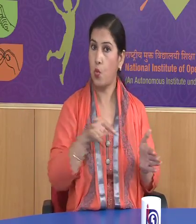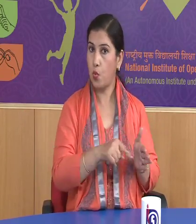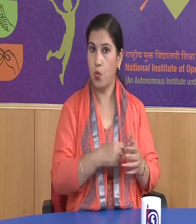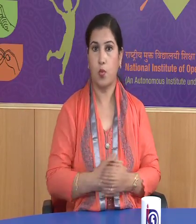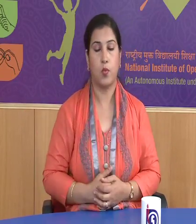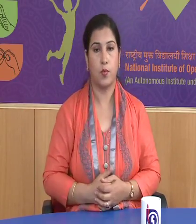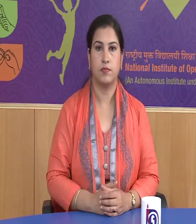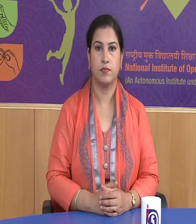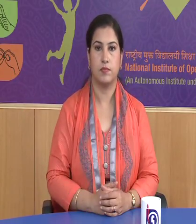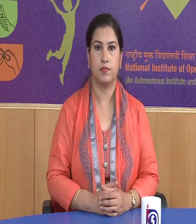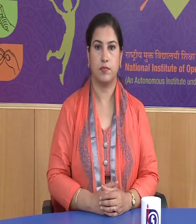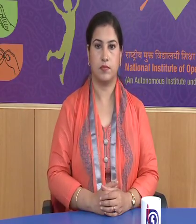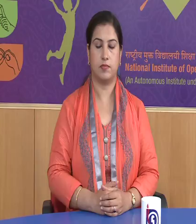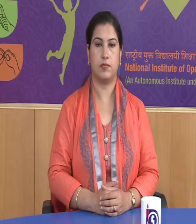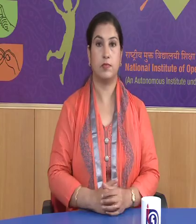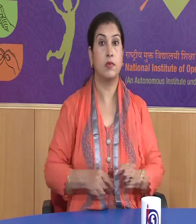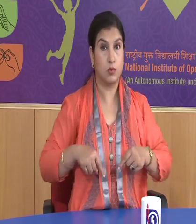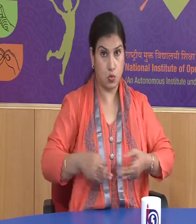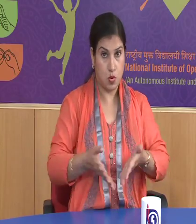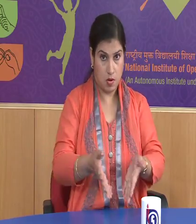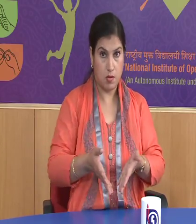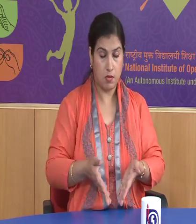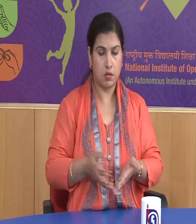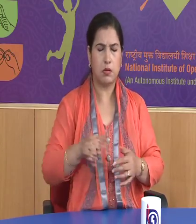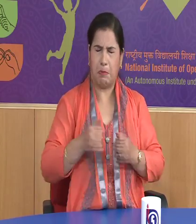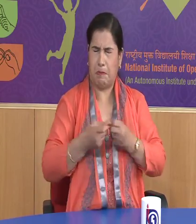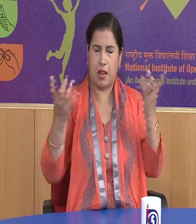In fact, today there are many dangers before us.